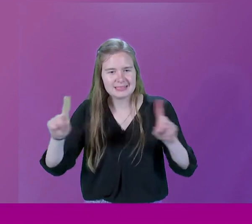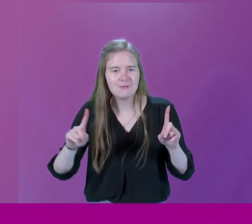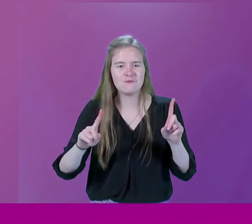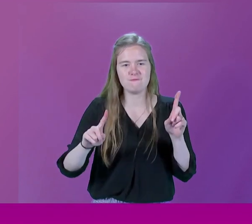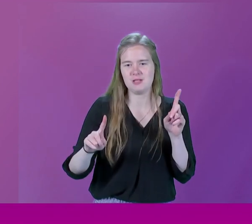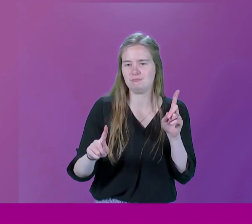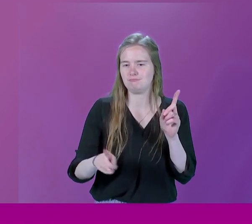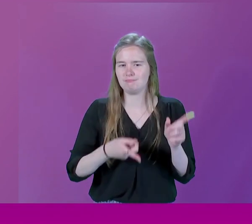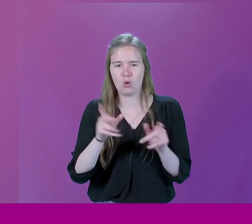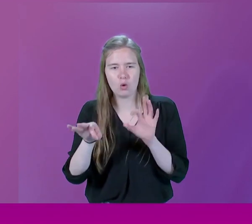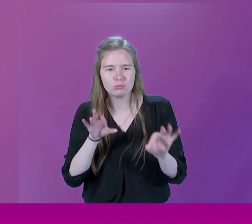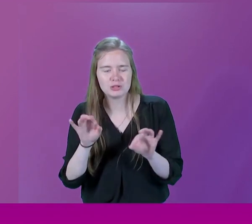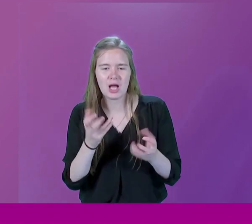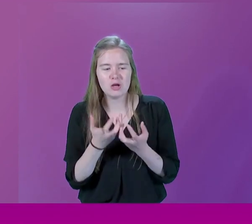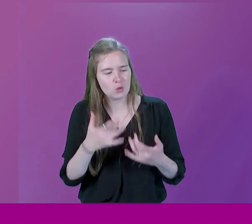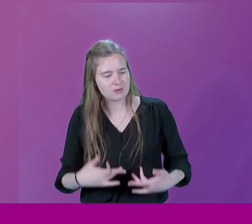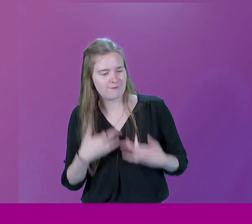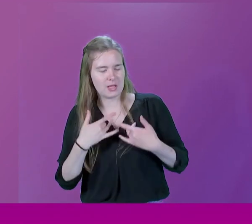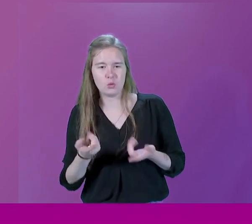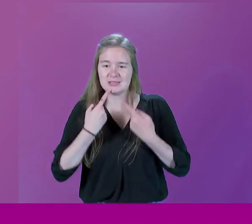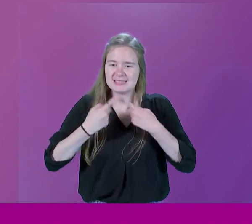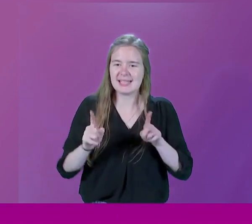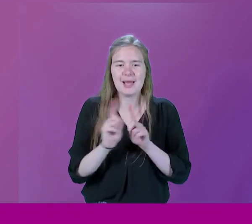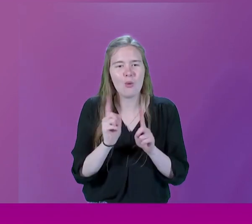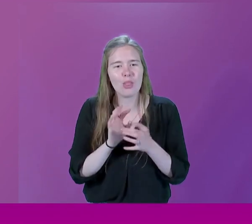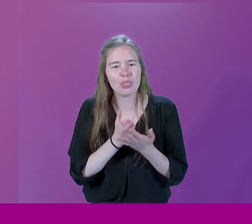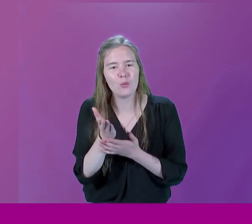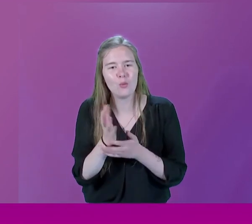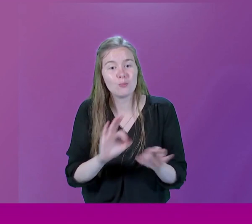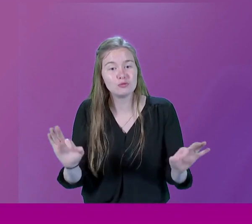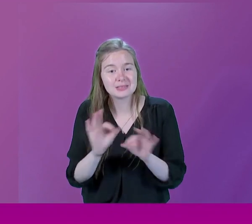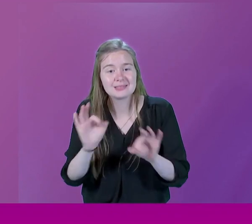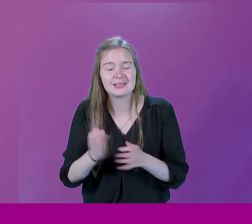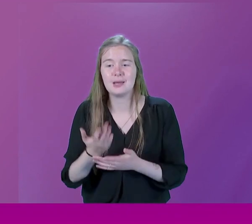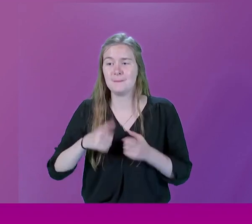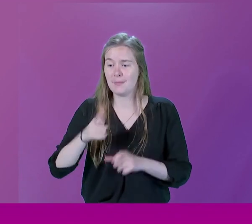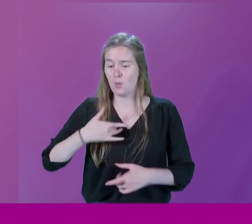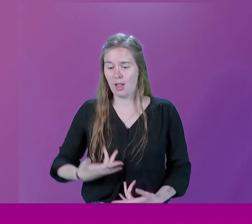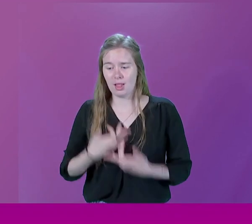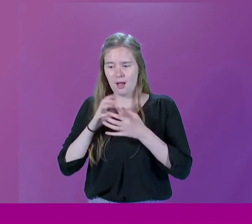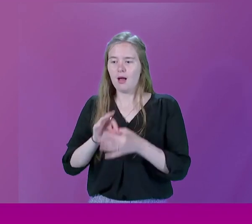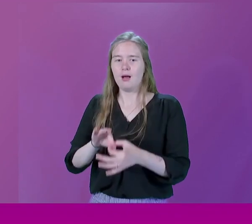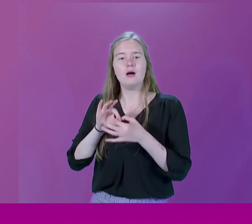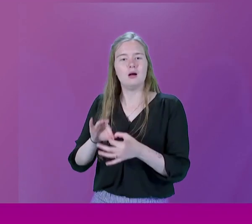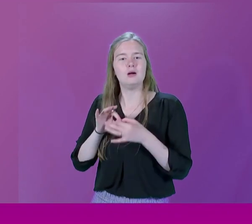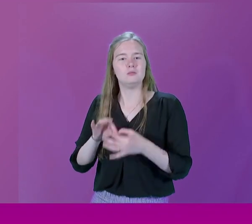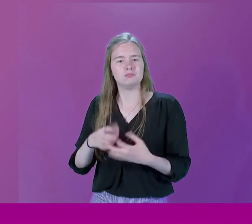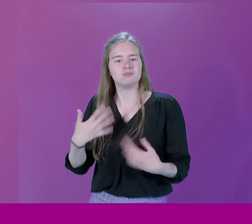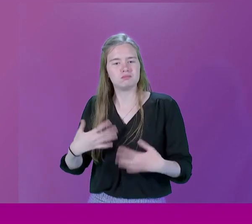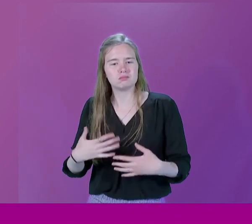You know, what is it that you want to say? And people will feel that. And listening really